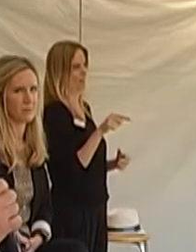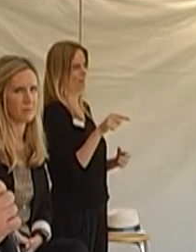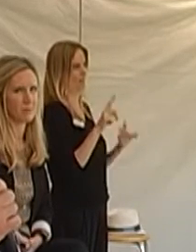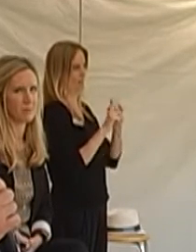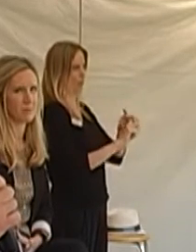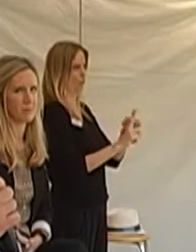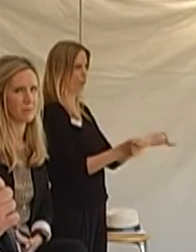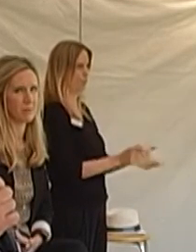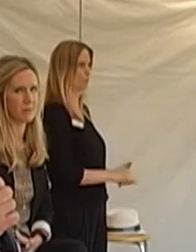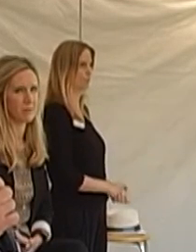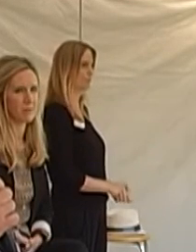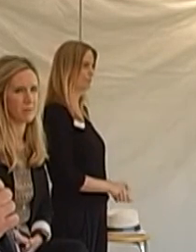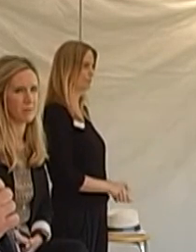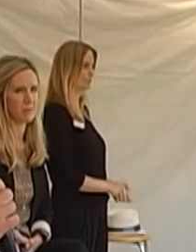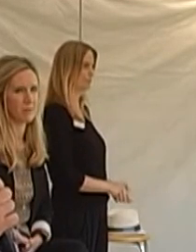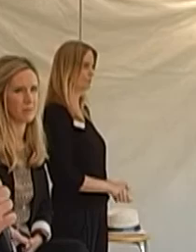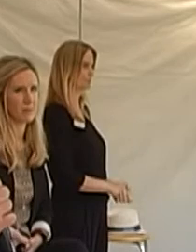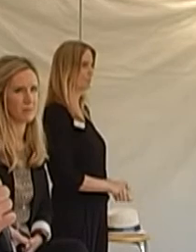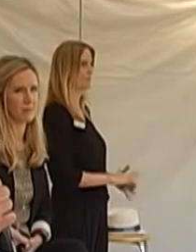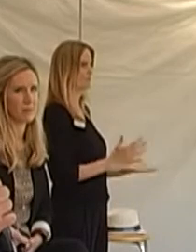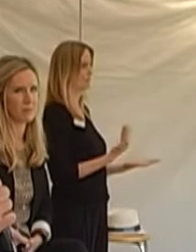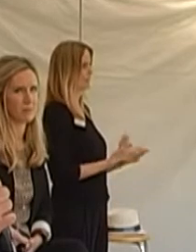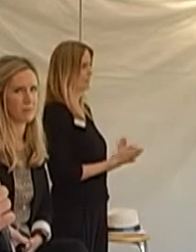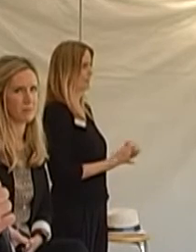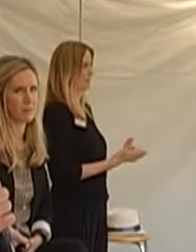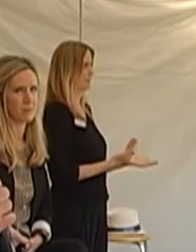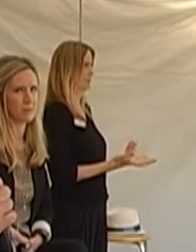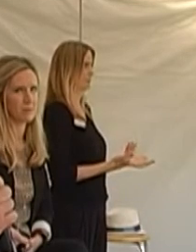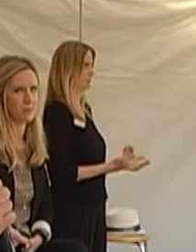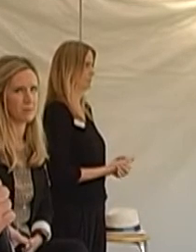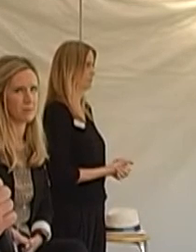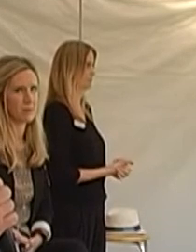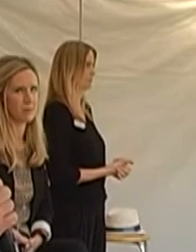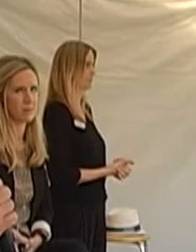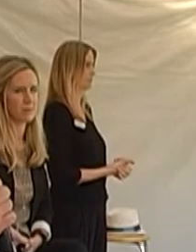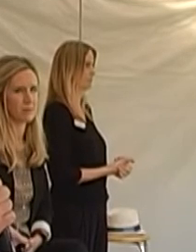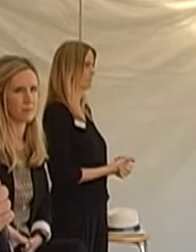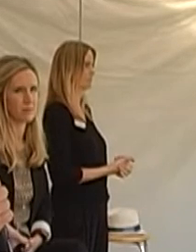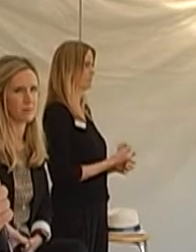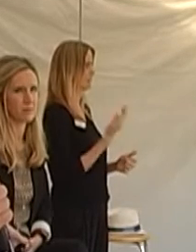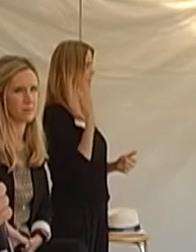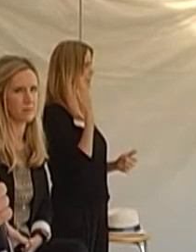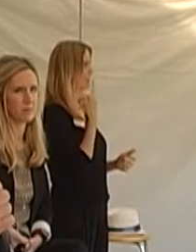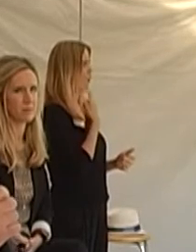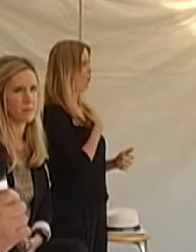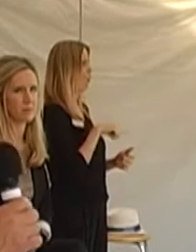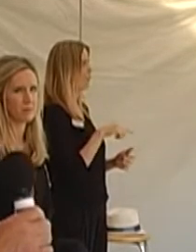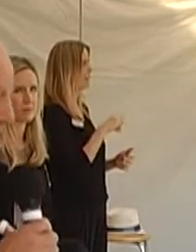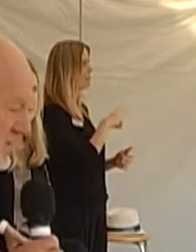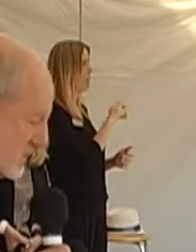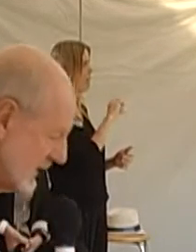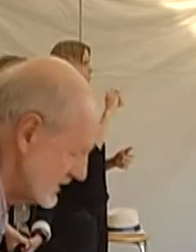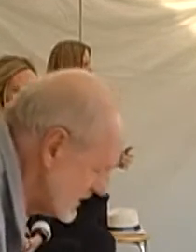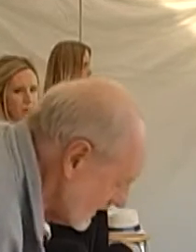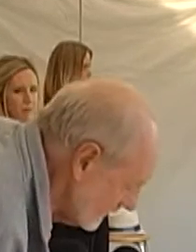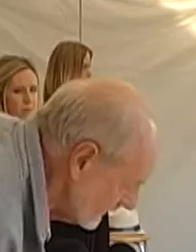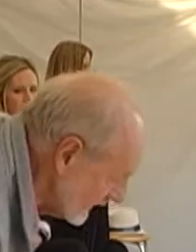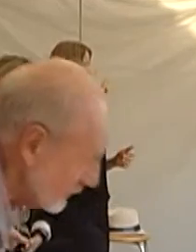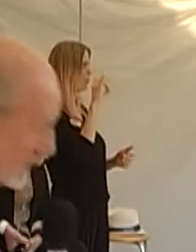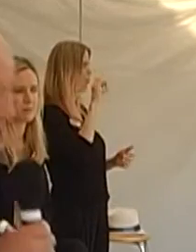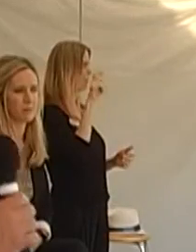And for instance, there was Manuel Rojas, who was a